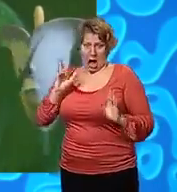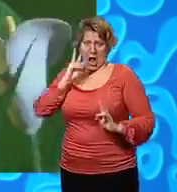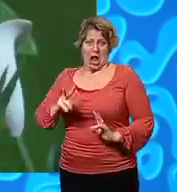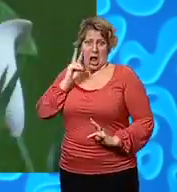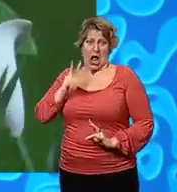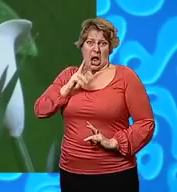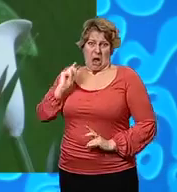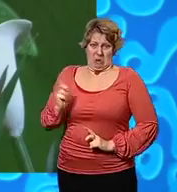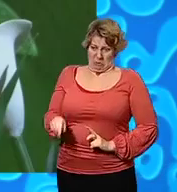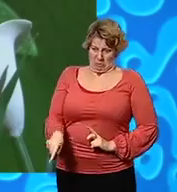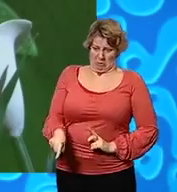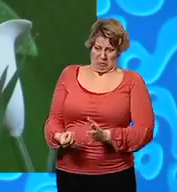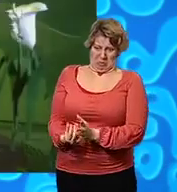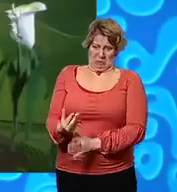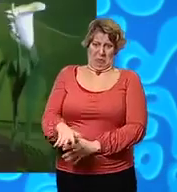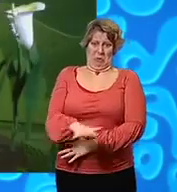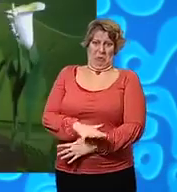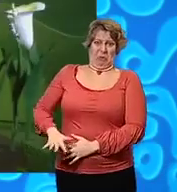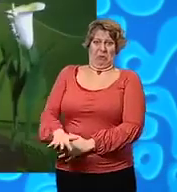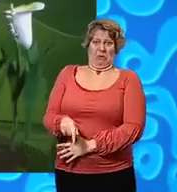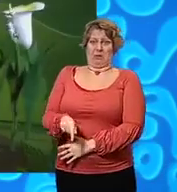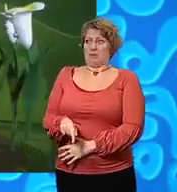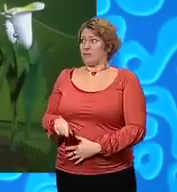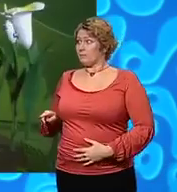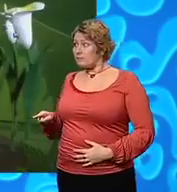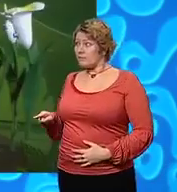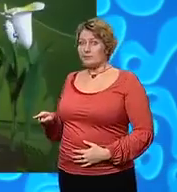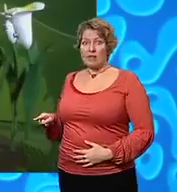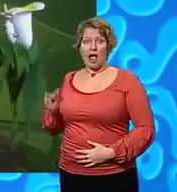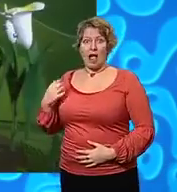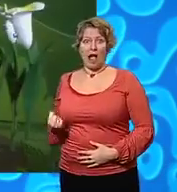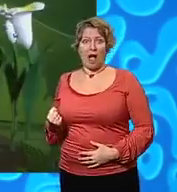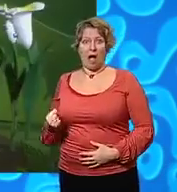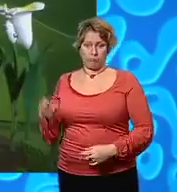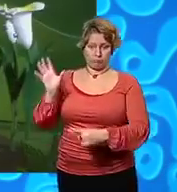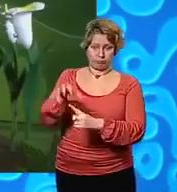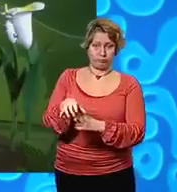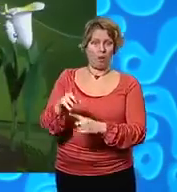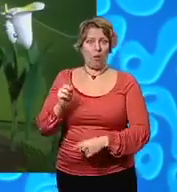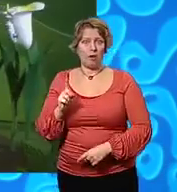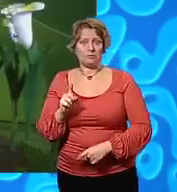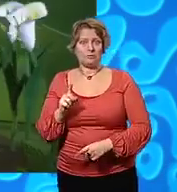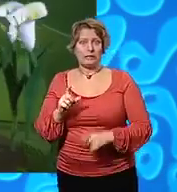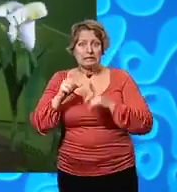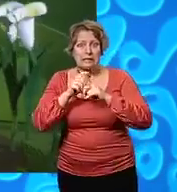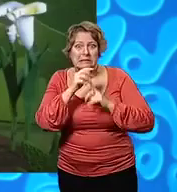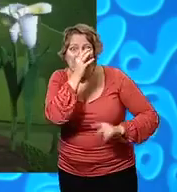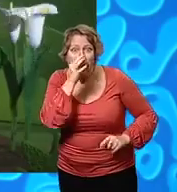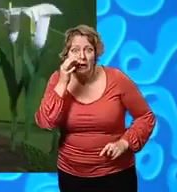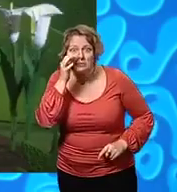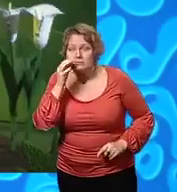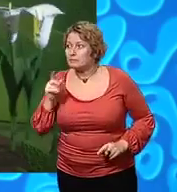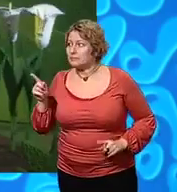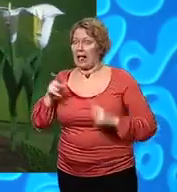petals! Look what's growing in our bed!" And there beside her was a clump of dandelions. The lilies